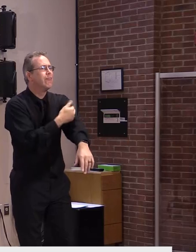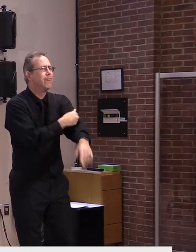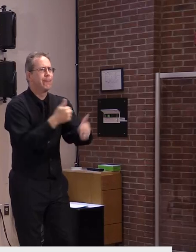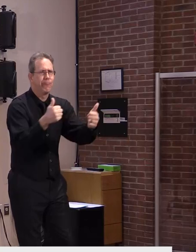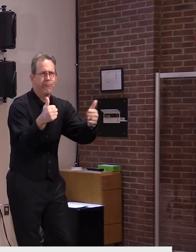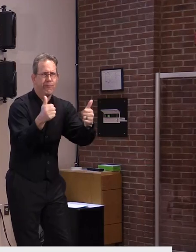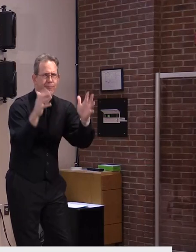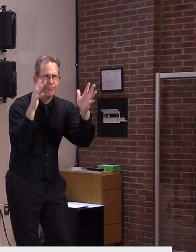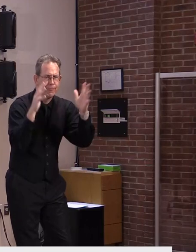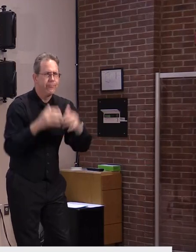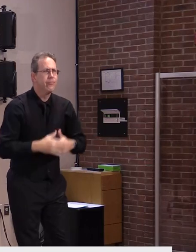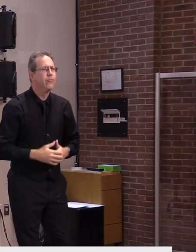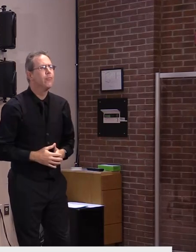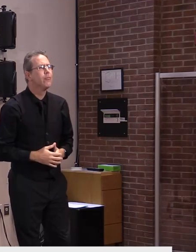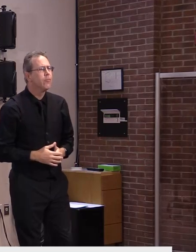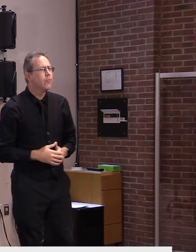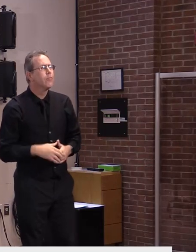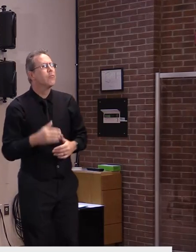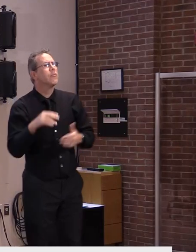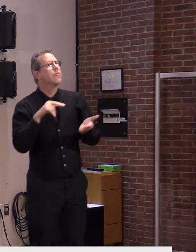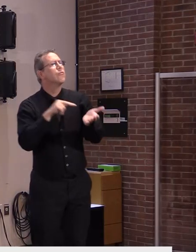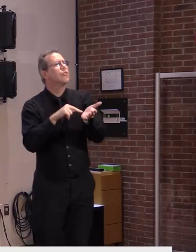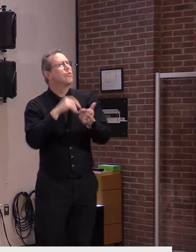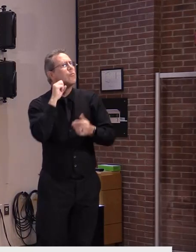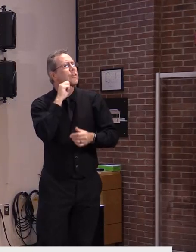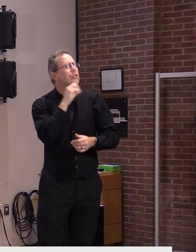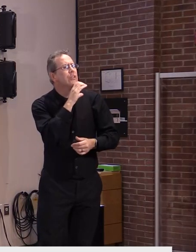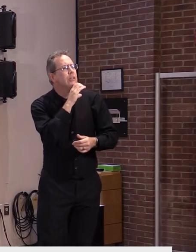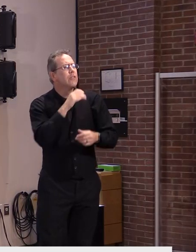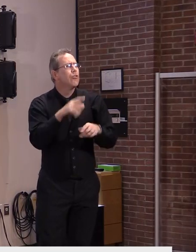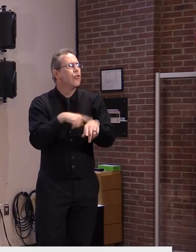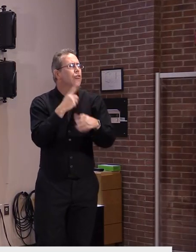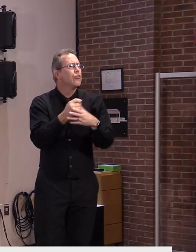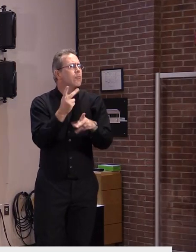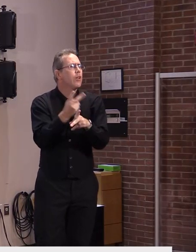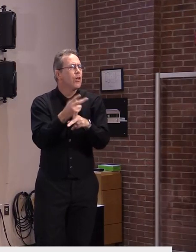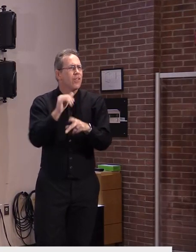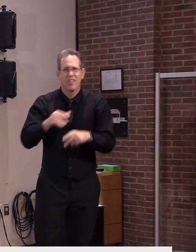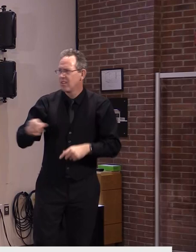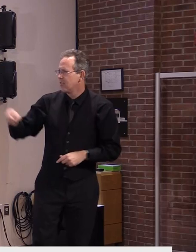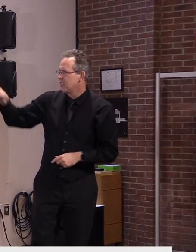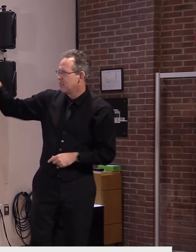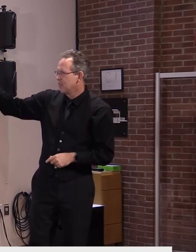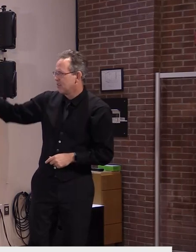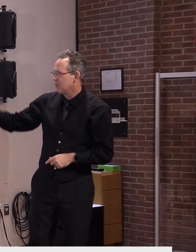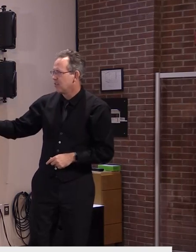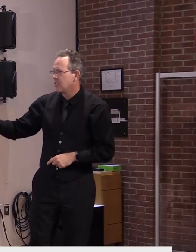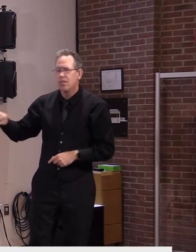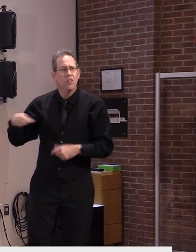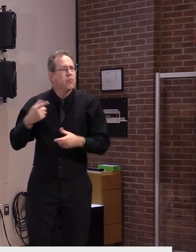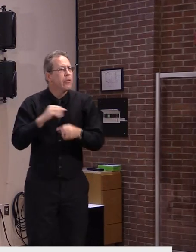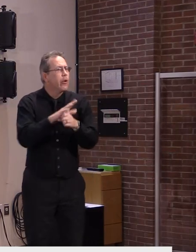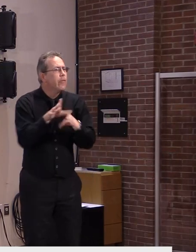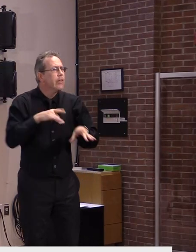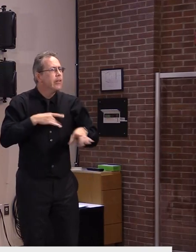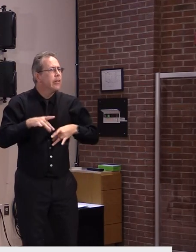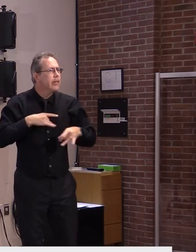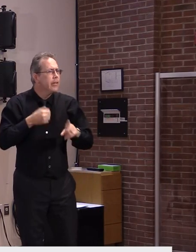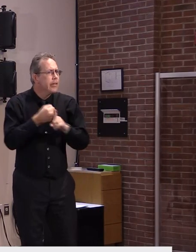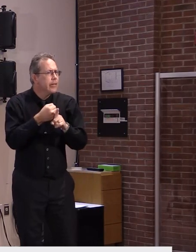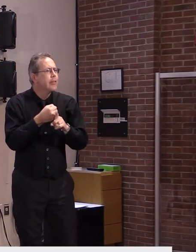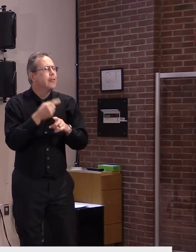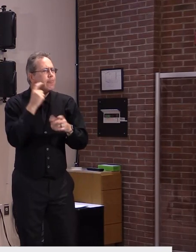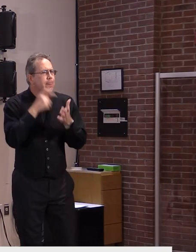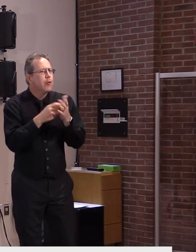at the long-term care facility outbreaks, you'll see that we added one additional outbreak in terms of the total number. There are actually four outbreaks that